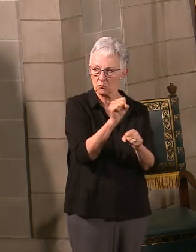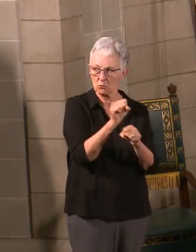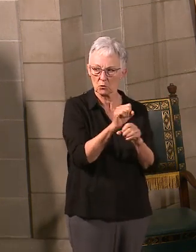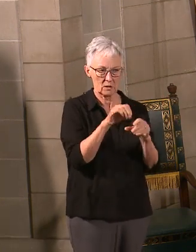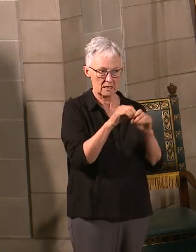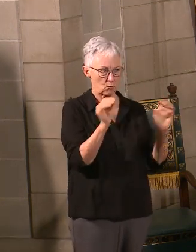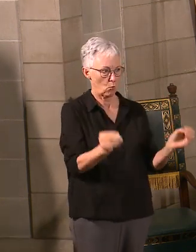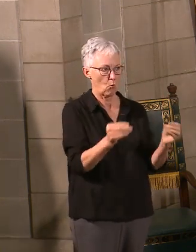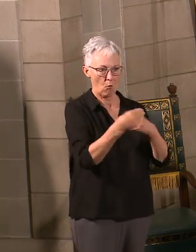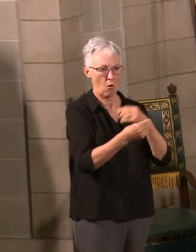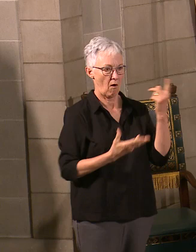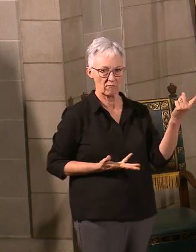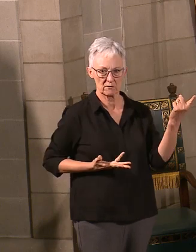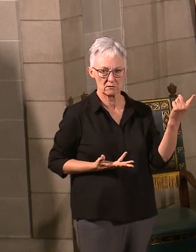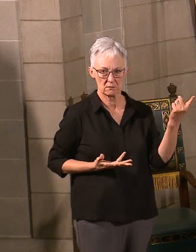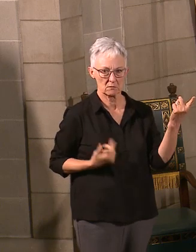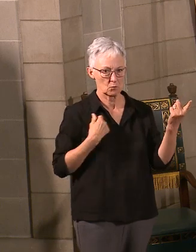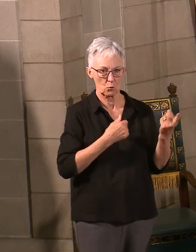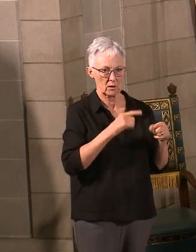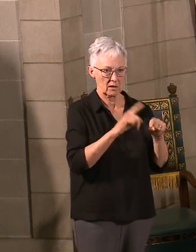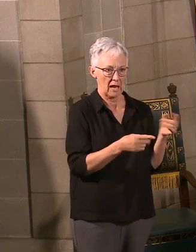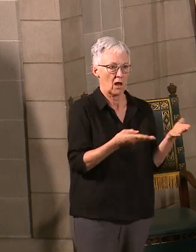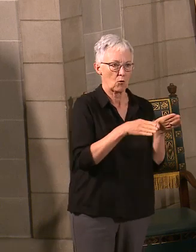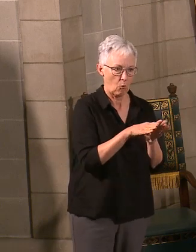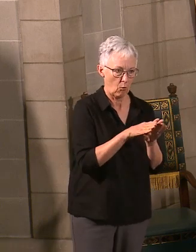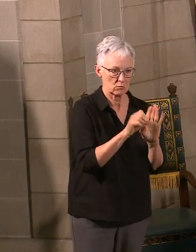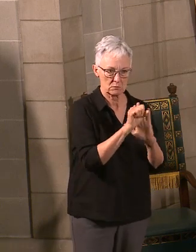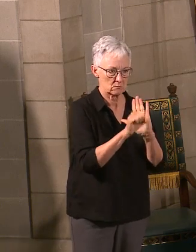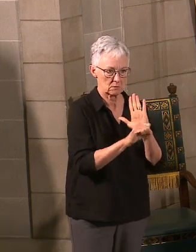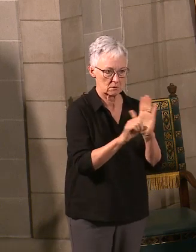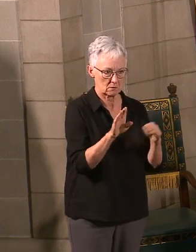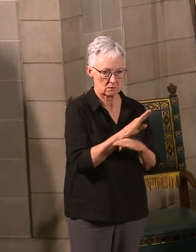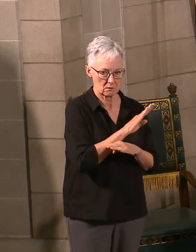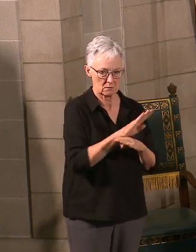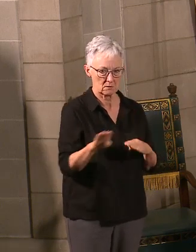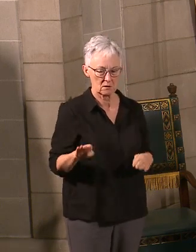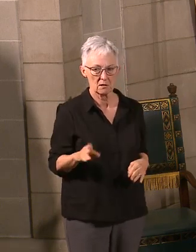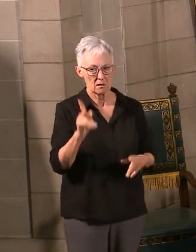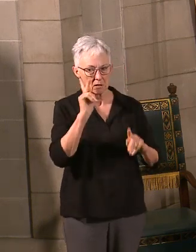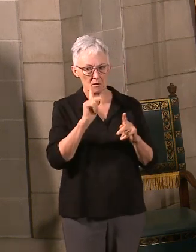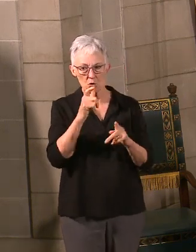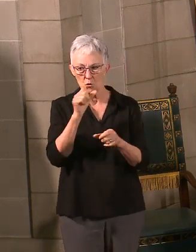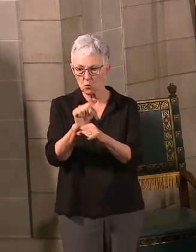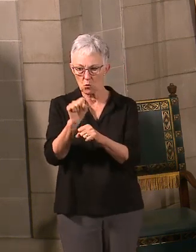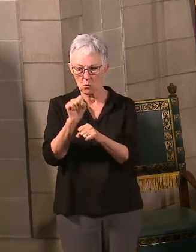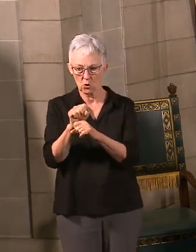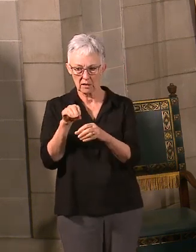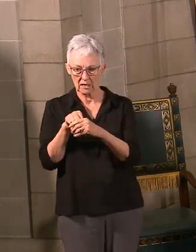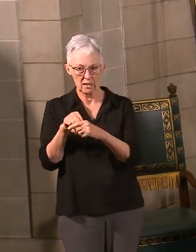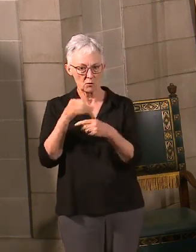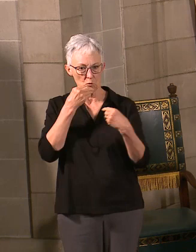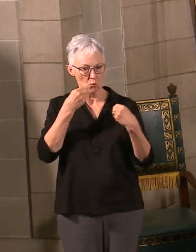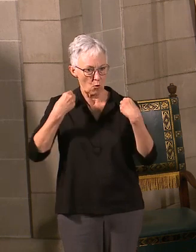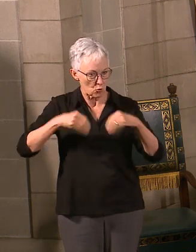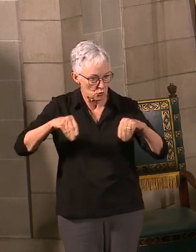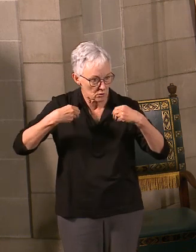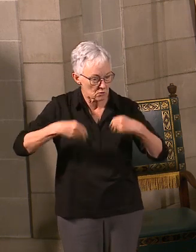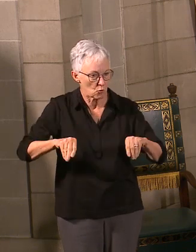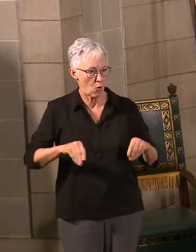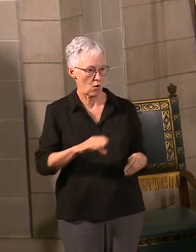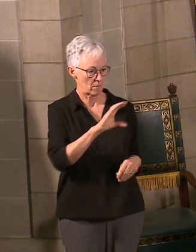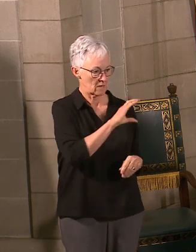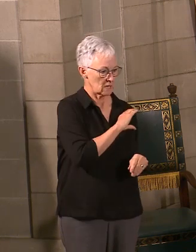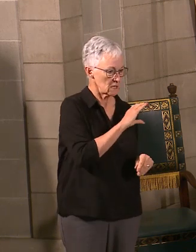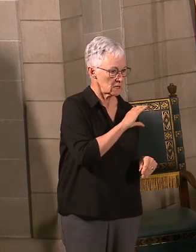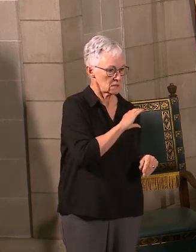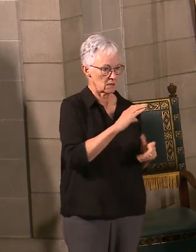folks who are the truck drivers delivering food supplies, grocery stockers, our law enforcement, our first responders,